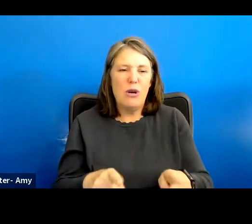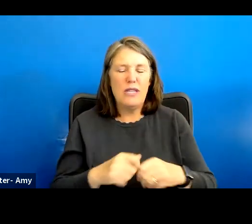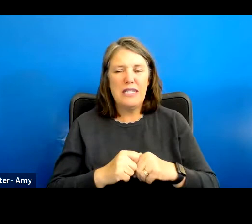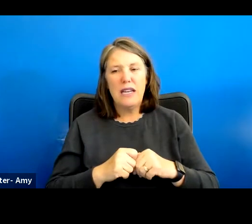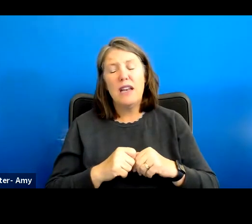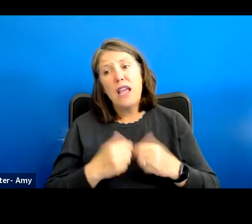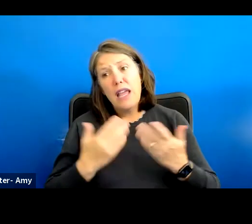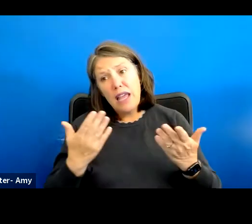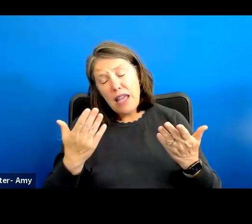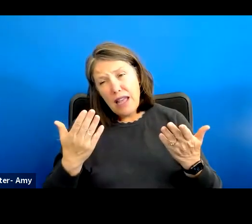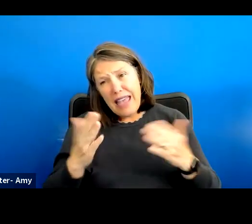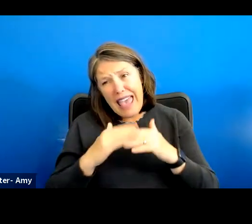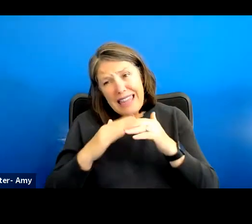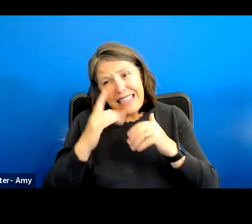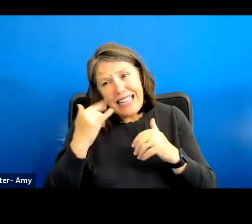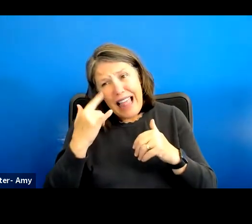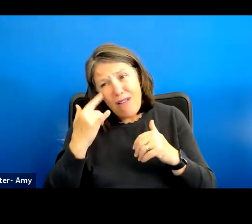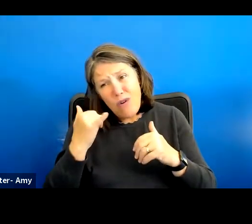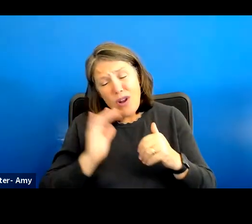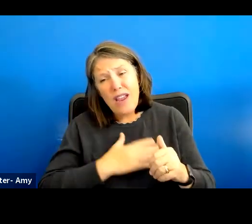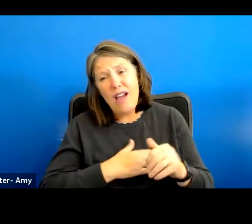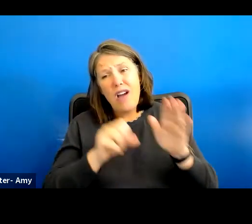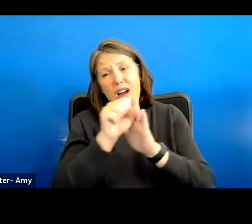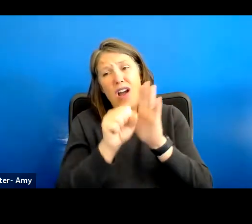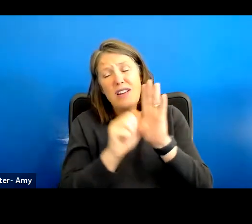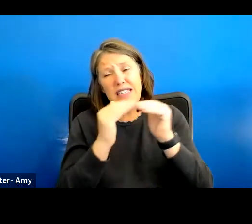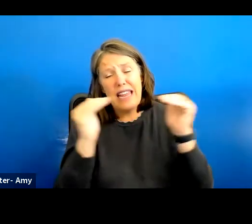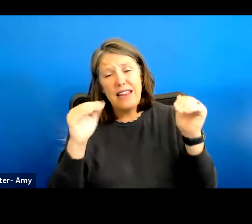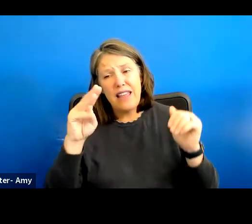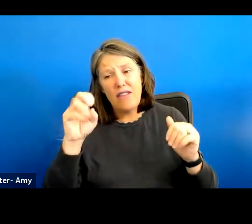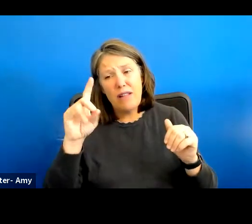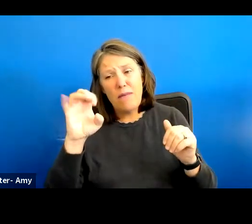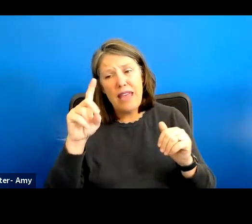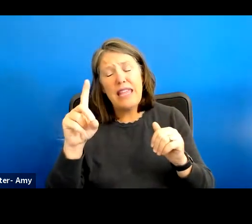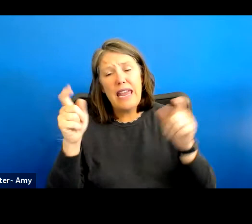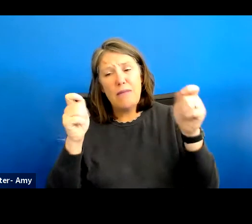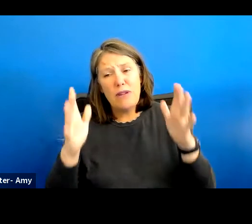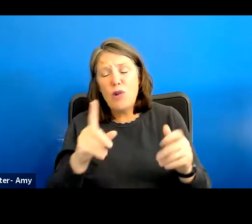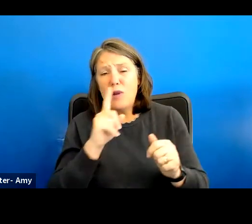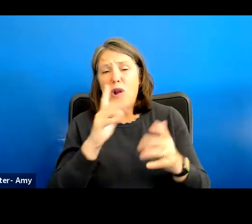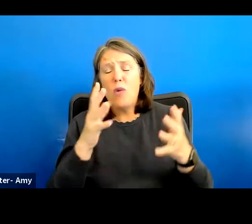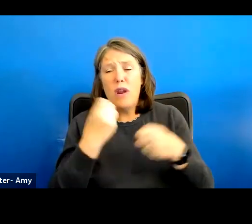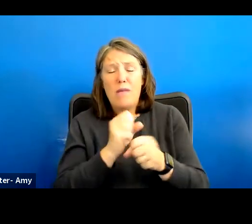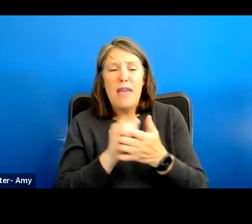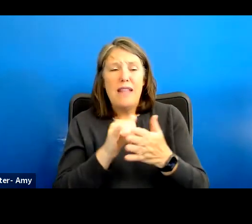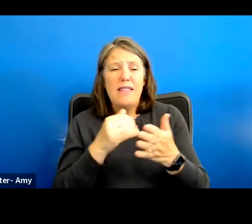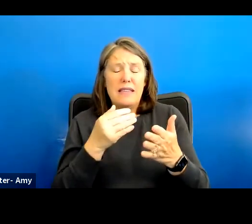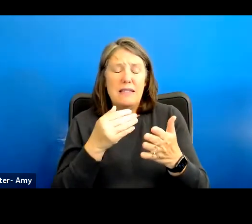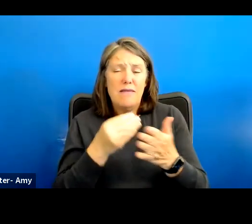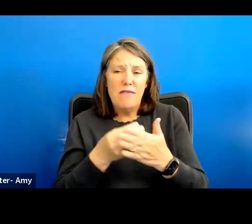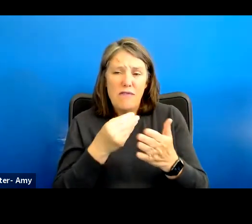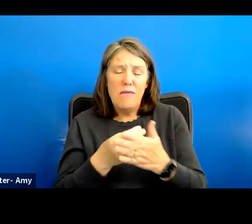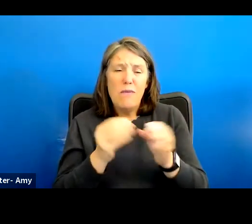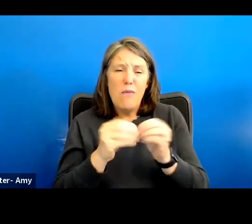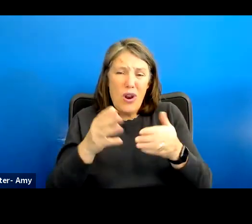in California, our state level Medicaid administrators are looking to make this funding source more viable and easy